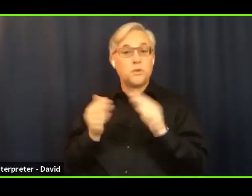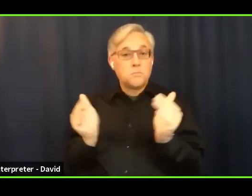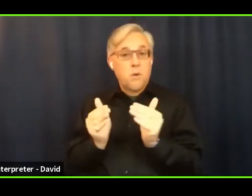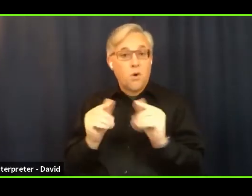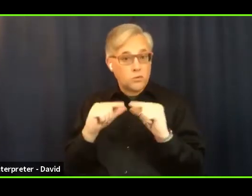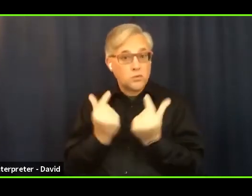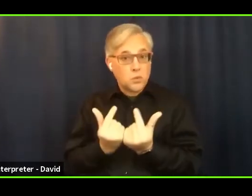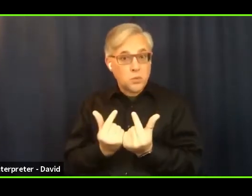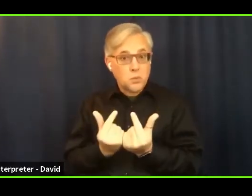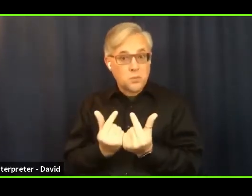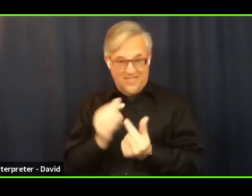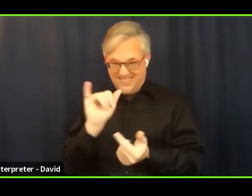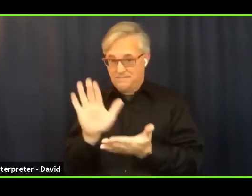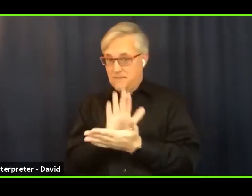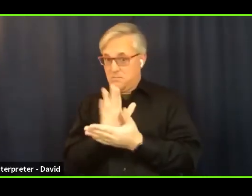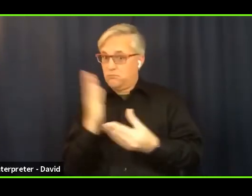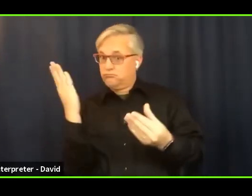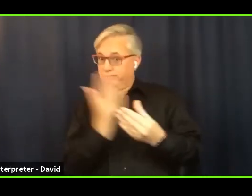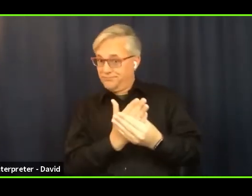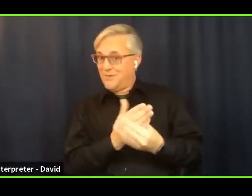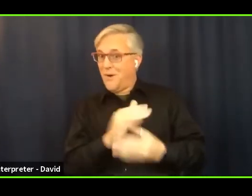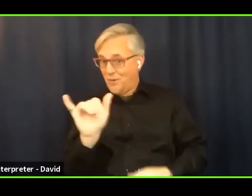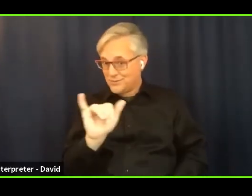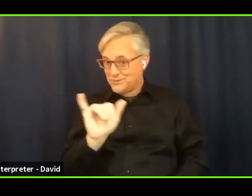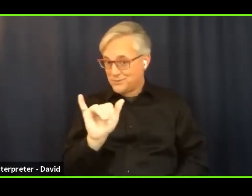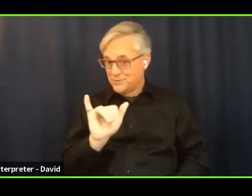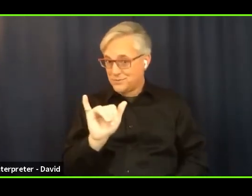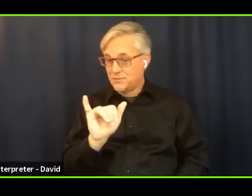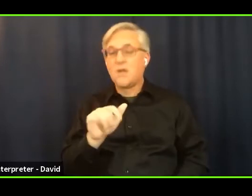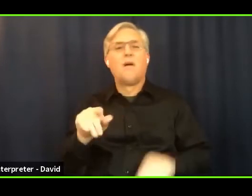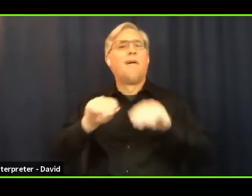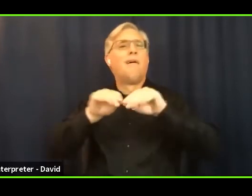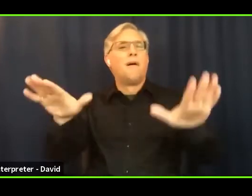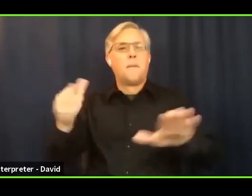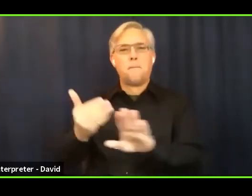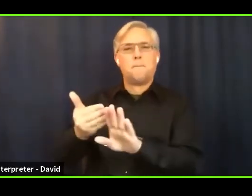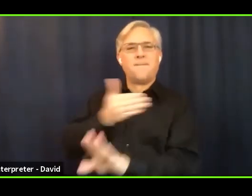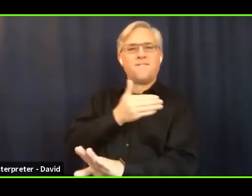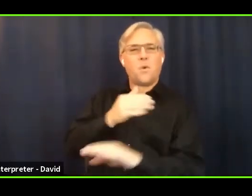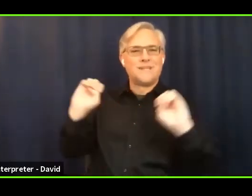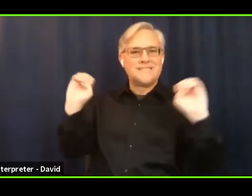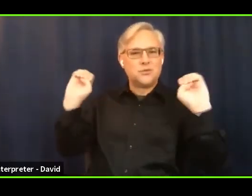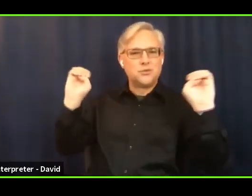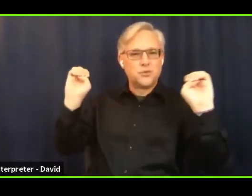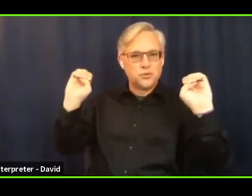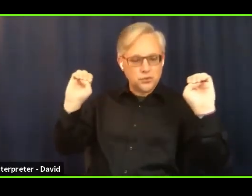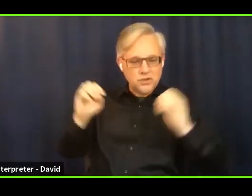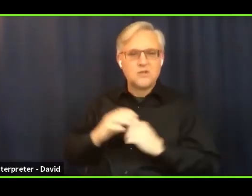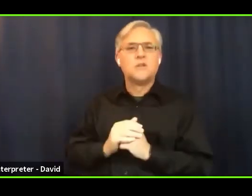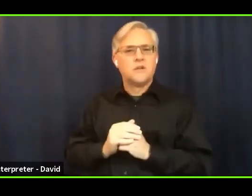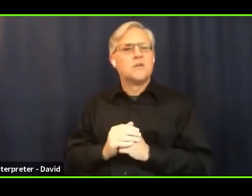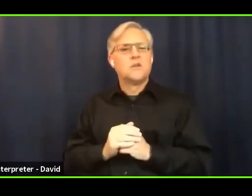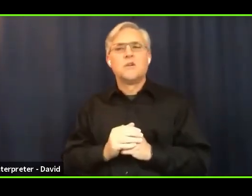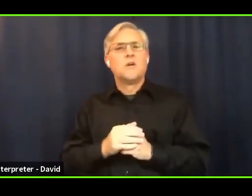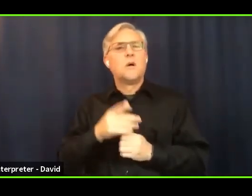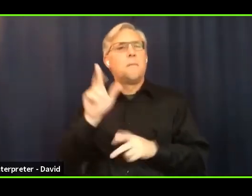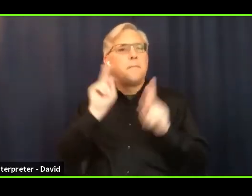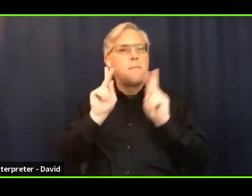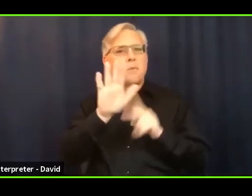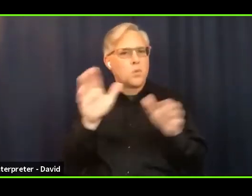information as well. This came out before Easter. So please check in with people in your small groups and